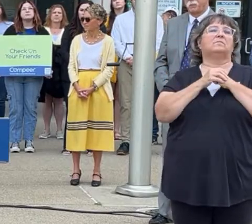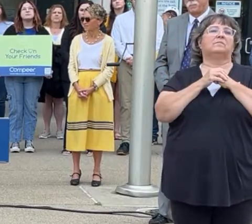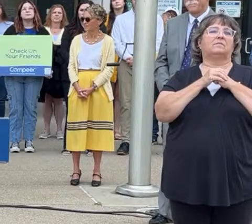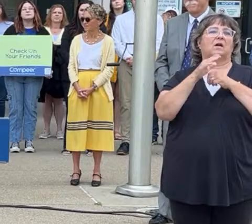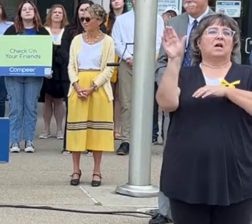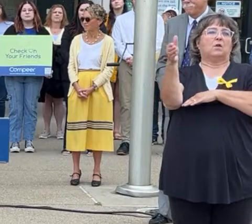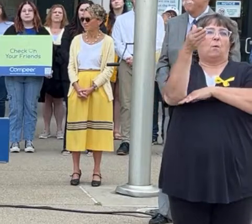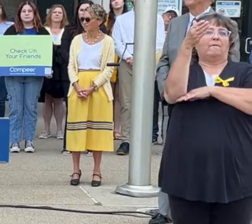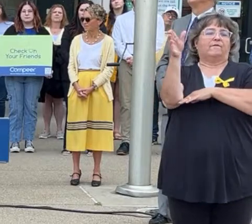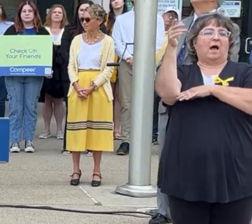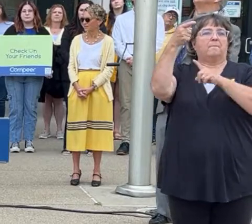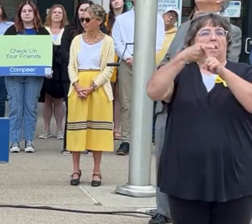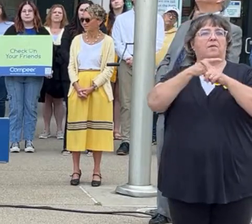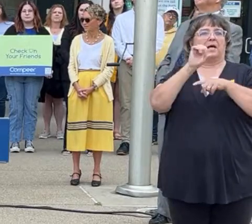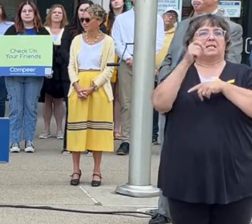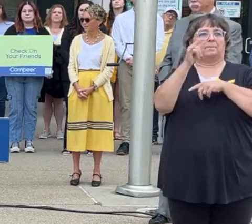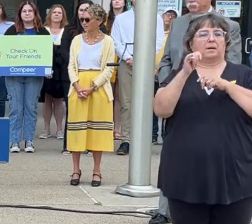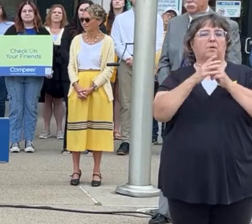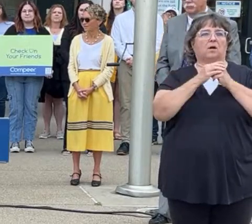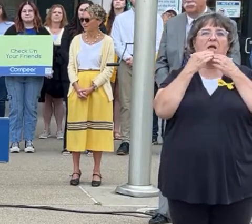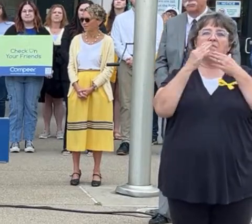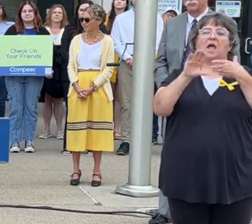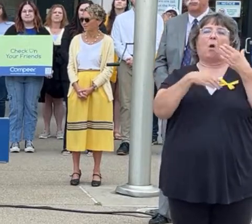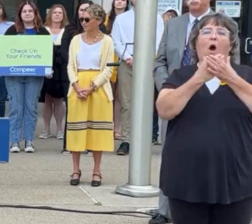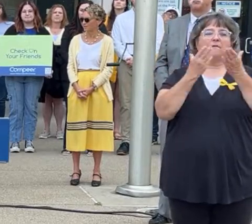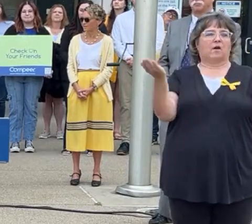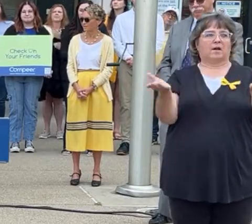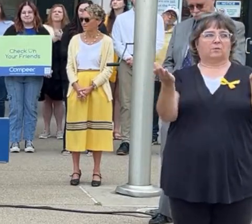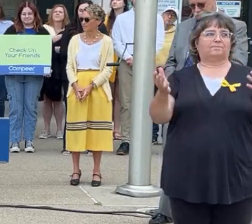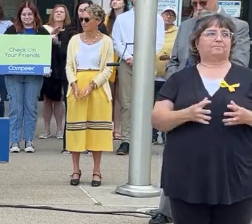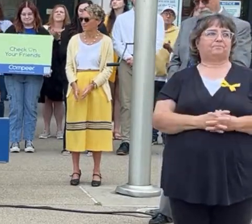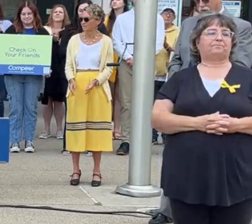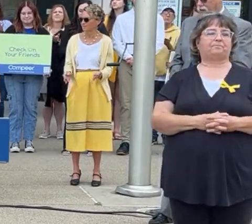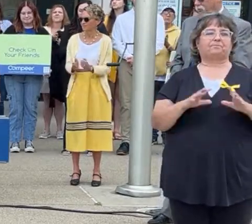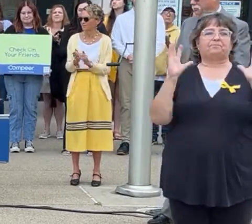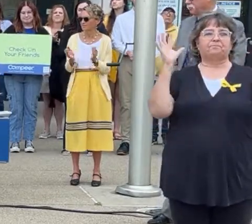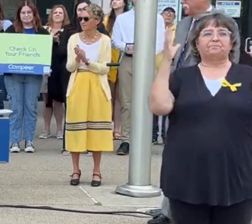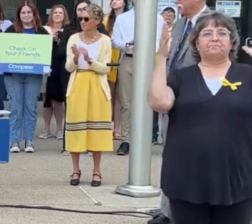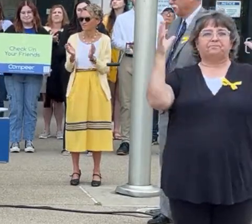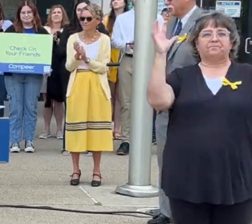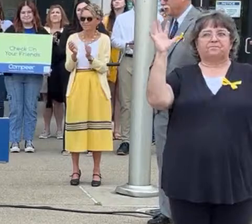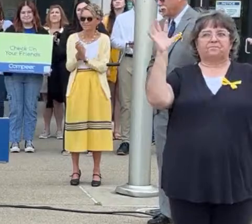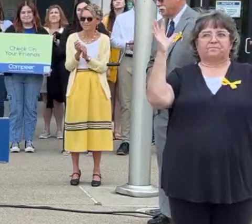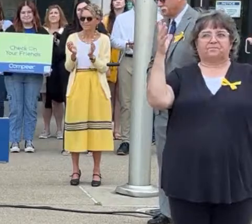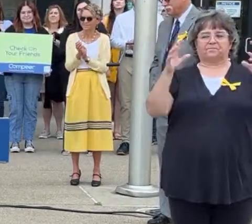fly throughout the month of September. Thanks everyone for being here.